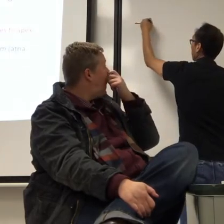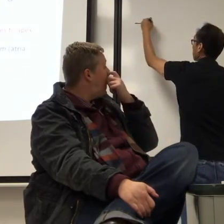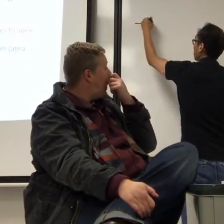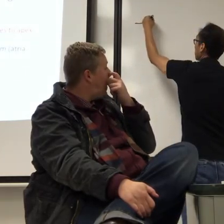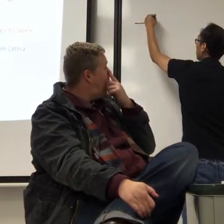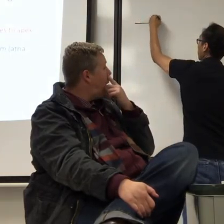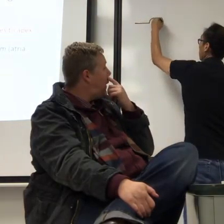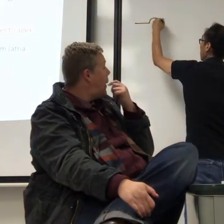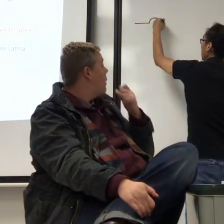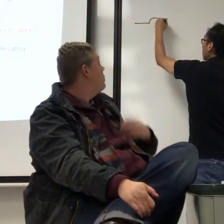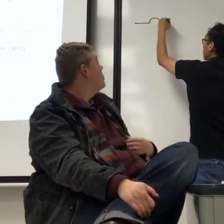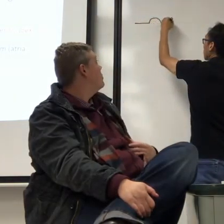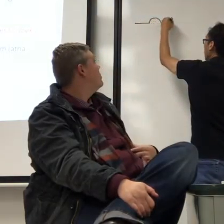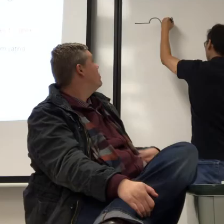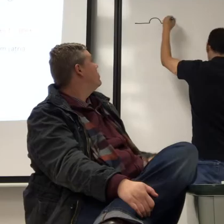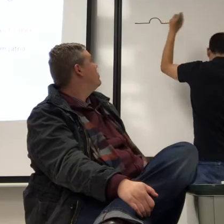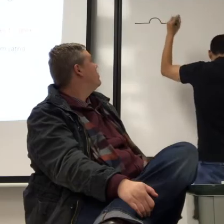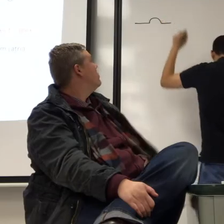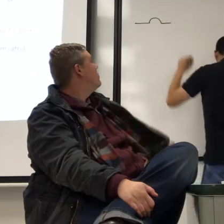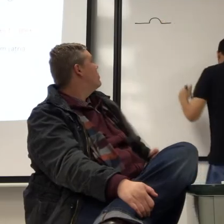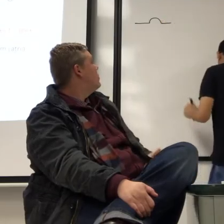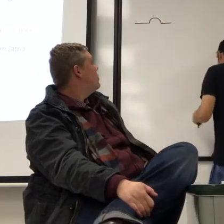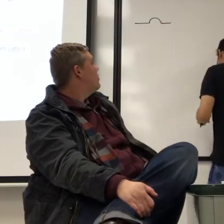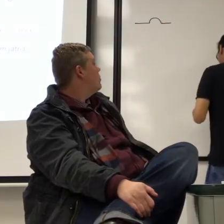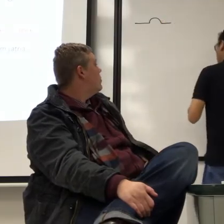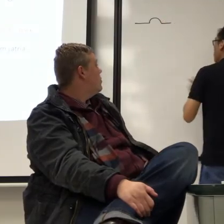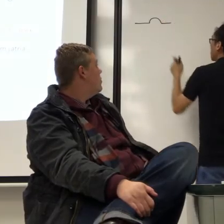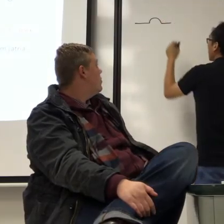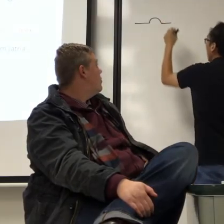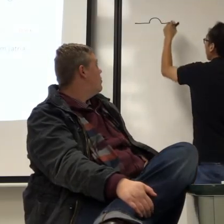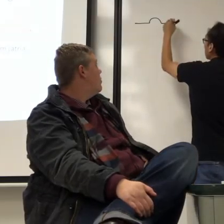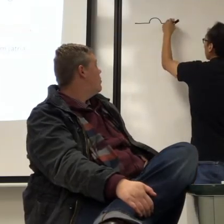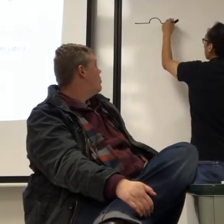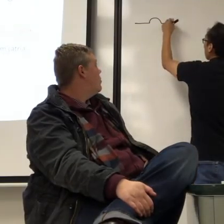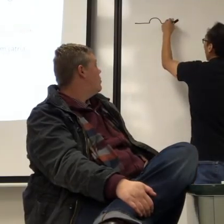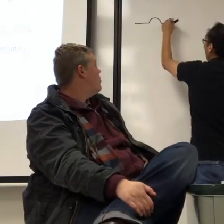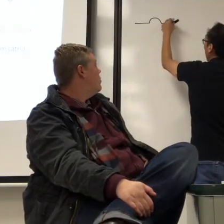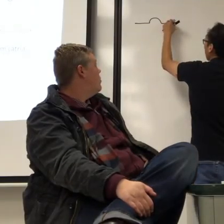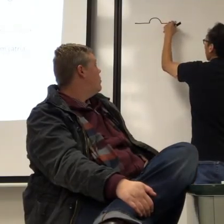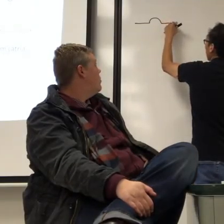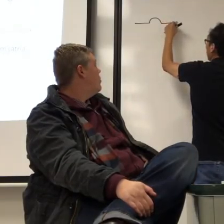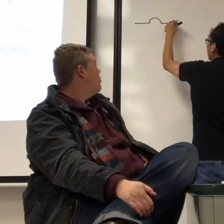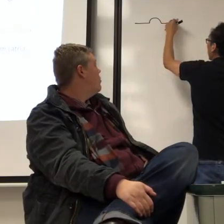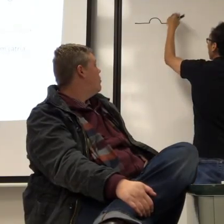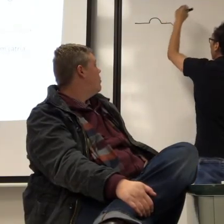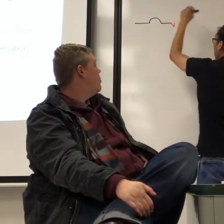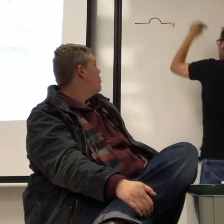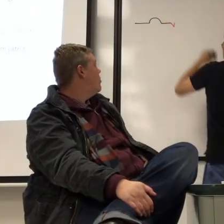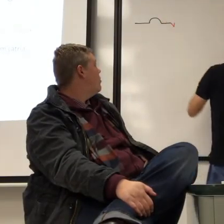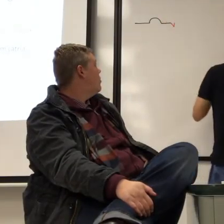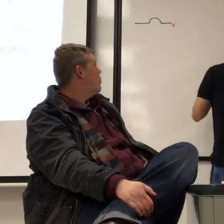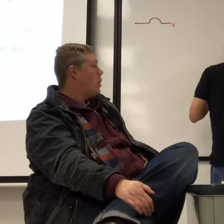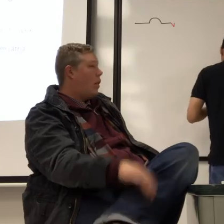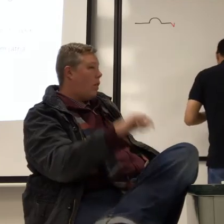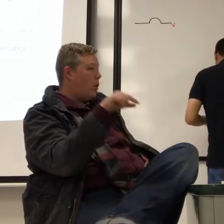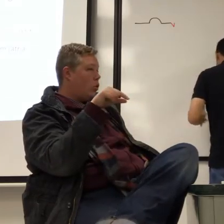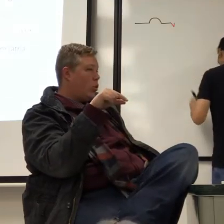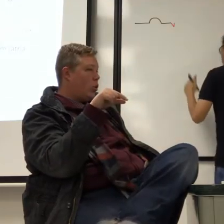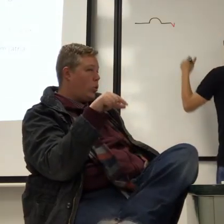Here's our ECG P segment. Ooh, deflection down is our Q wave. That's Q.